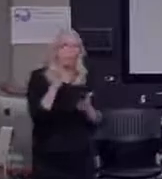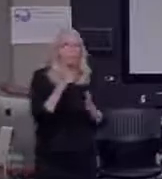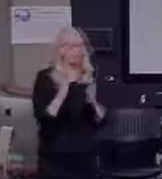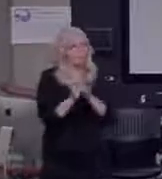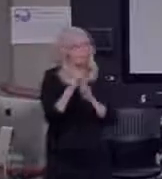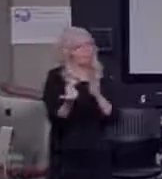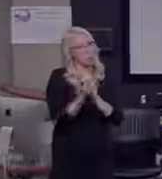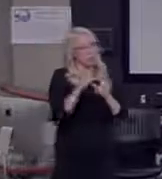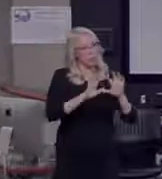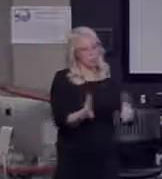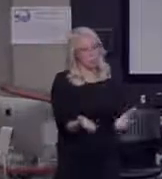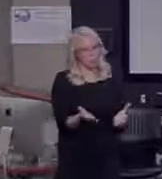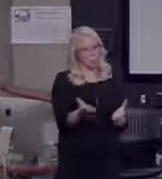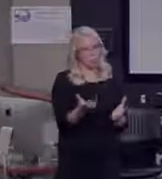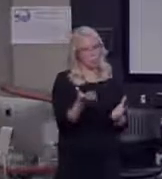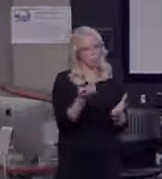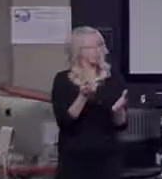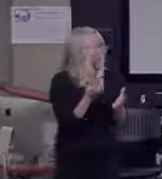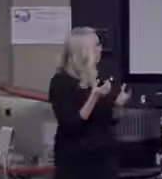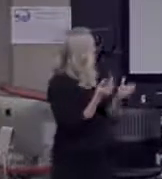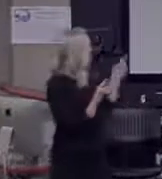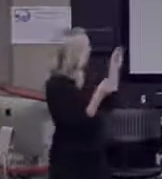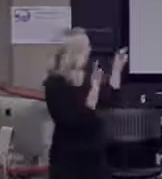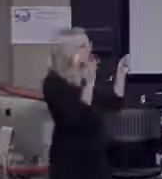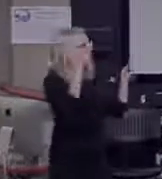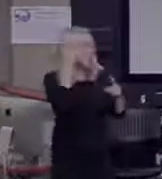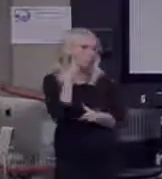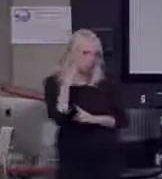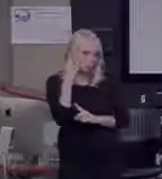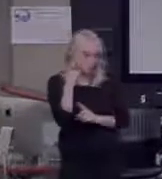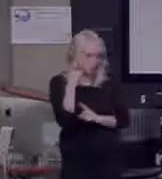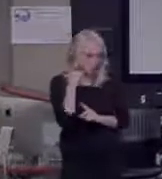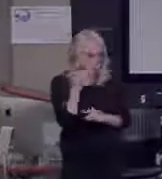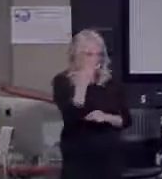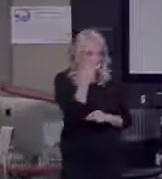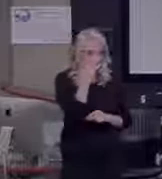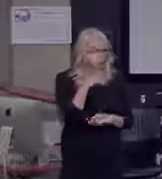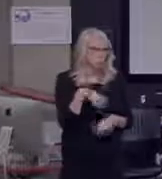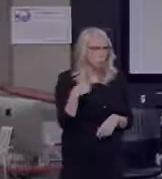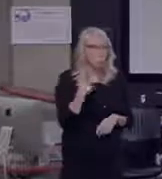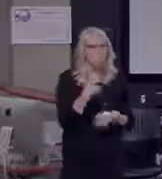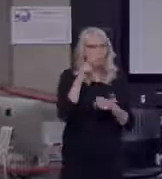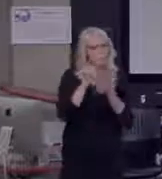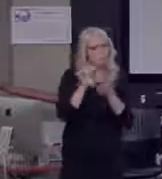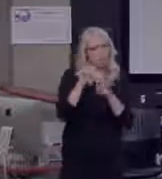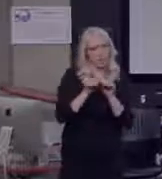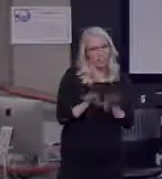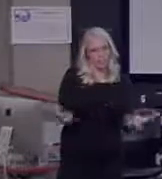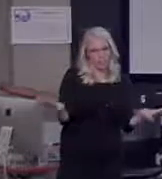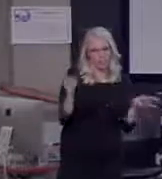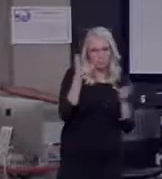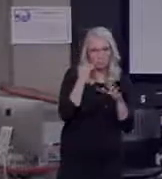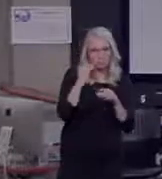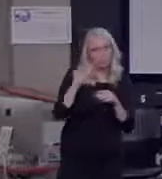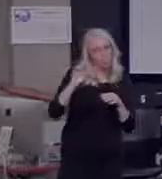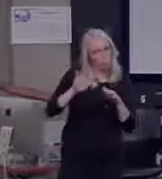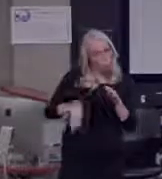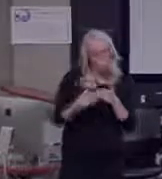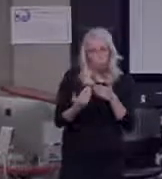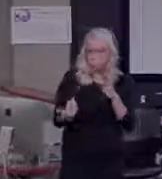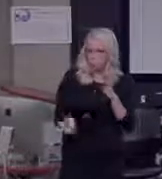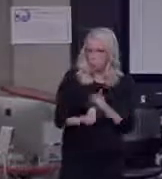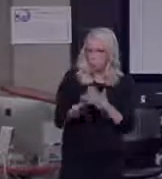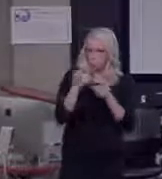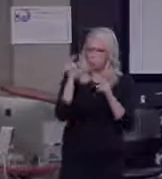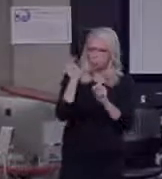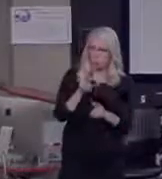we want to dissemination of experiences. And we think that dissemination of experiences is a whole new way